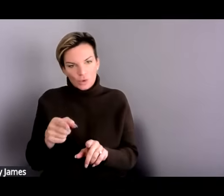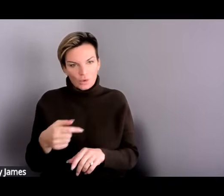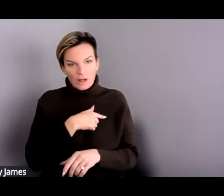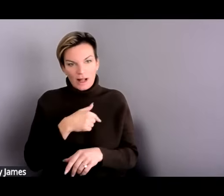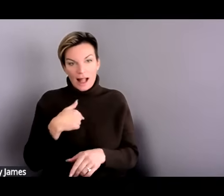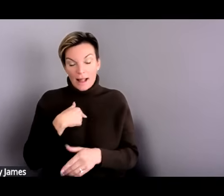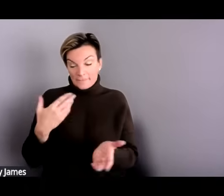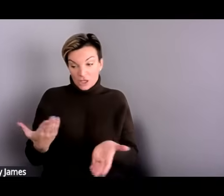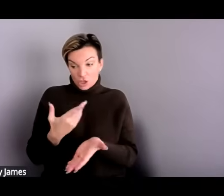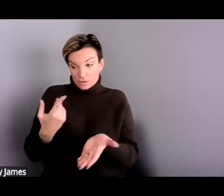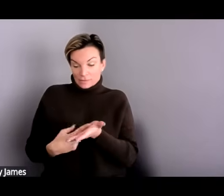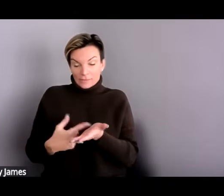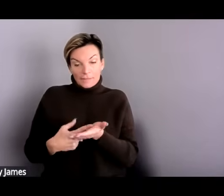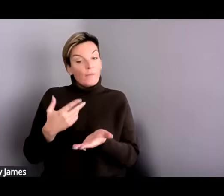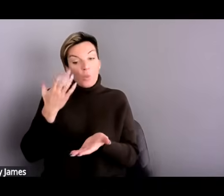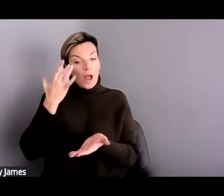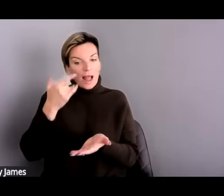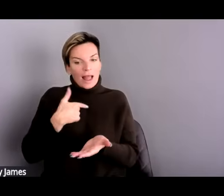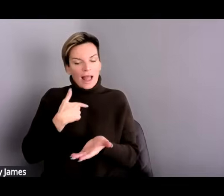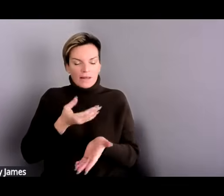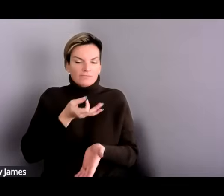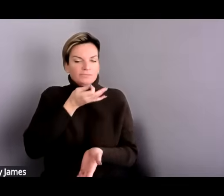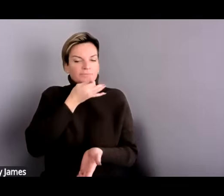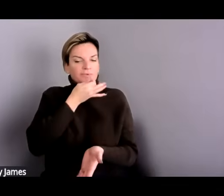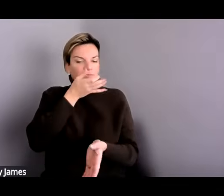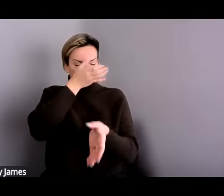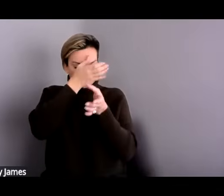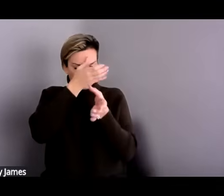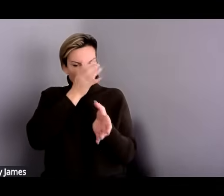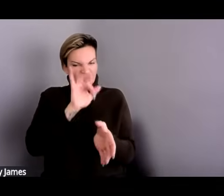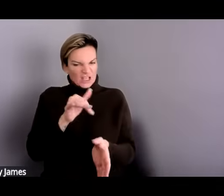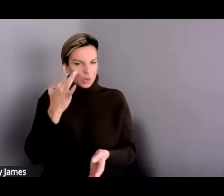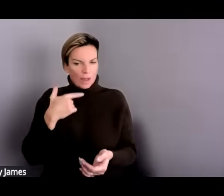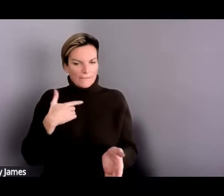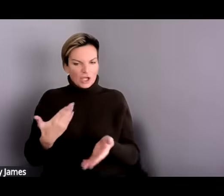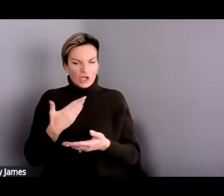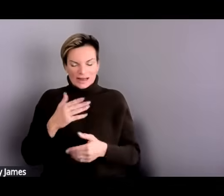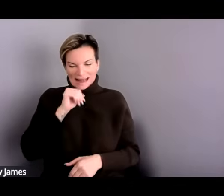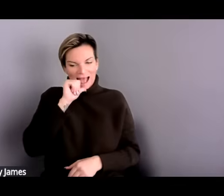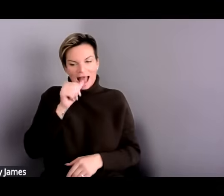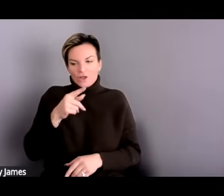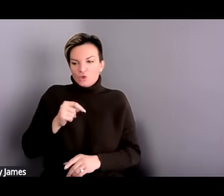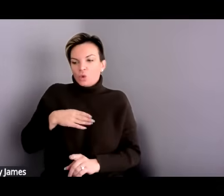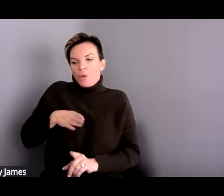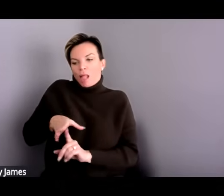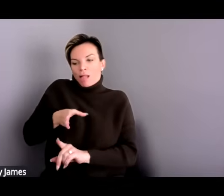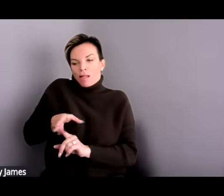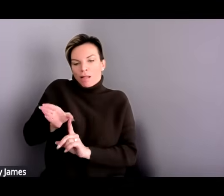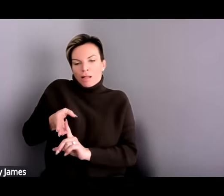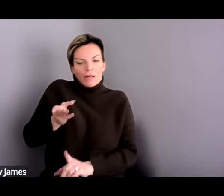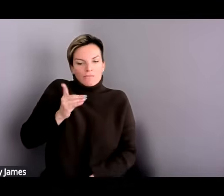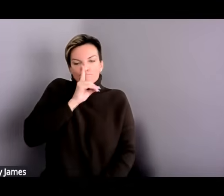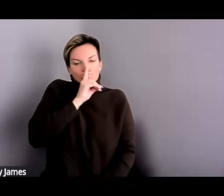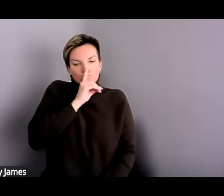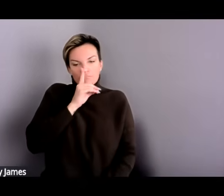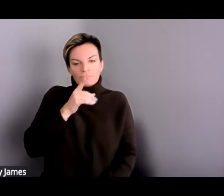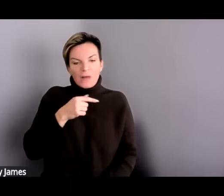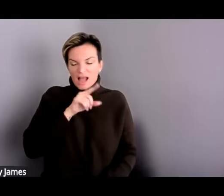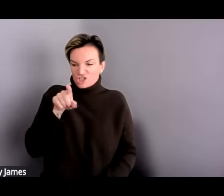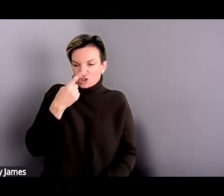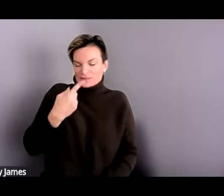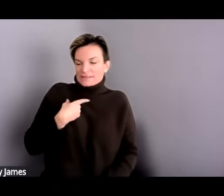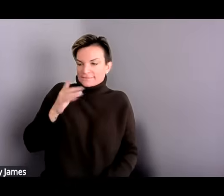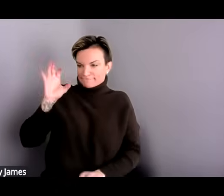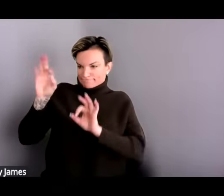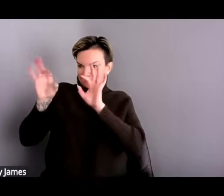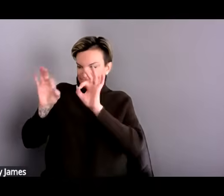a subject matter expert to say, here's how the law is and that procedure, and that's it. I